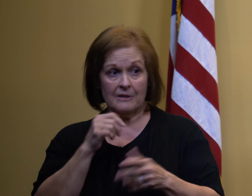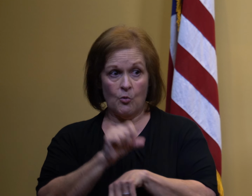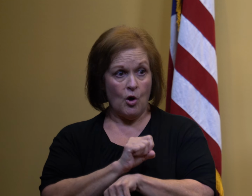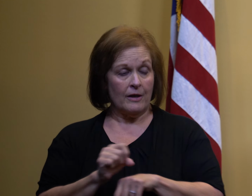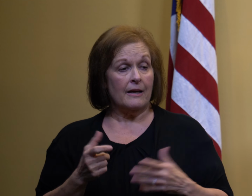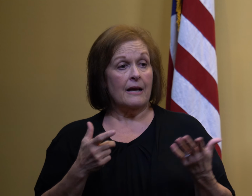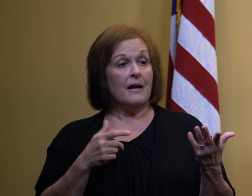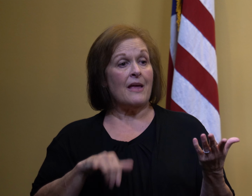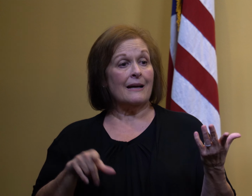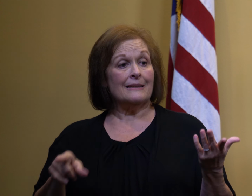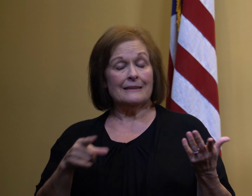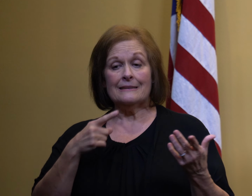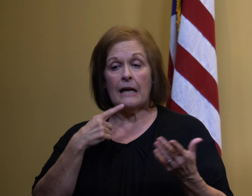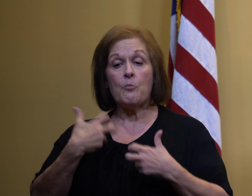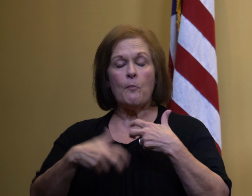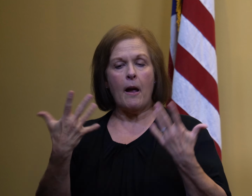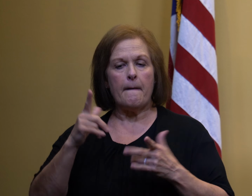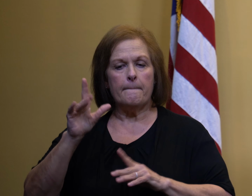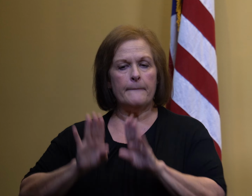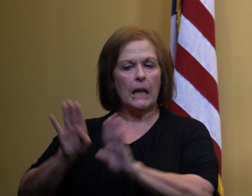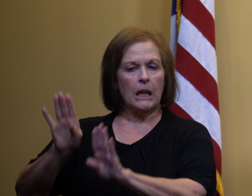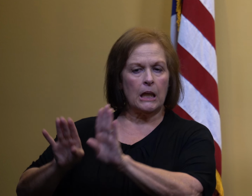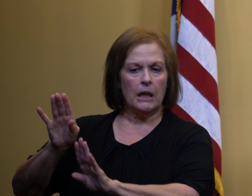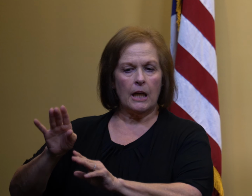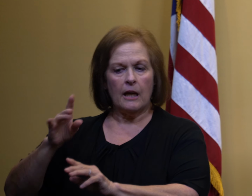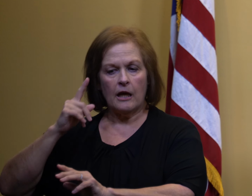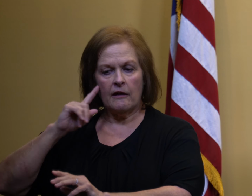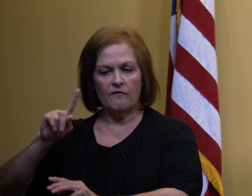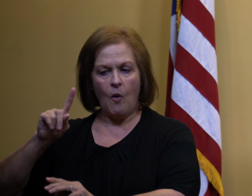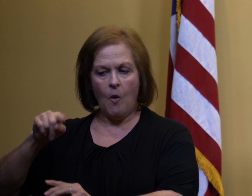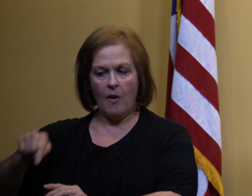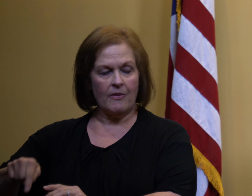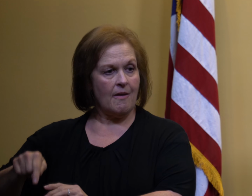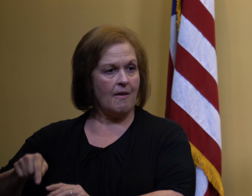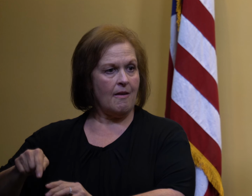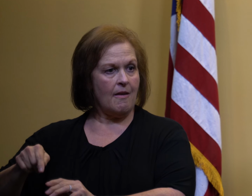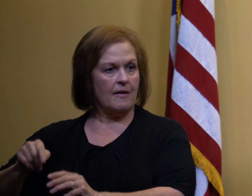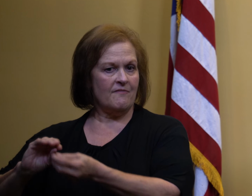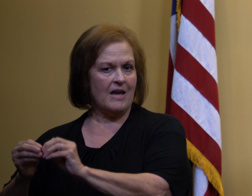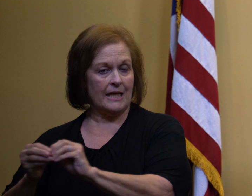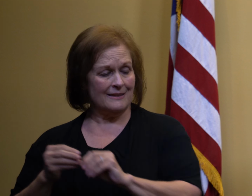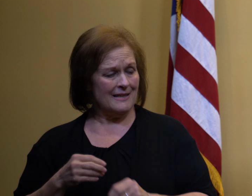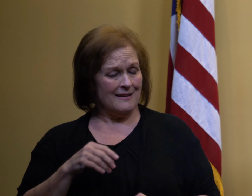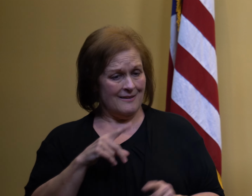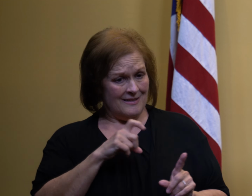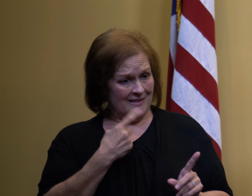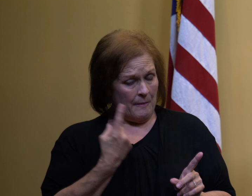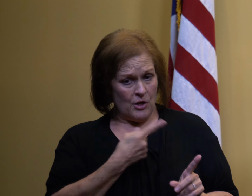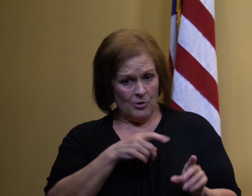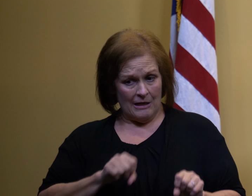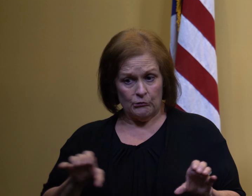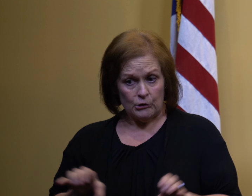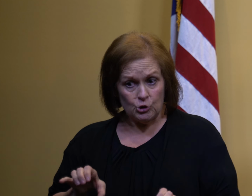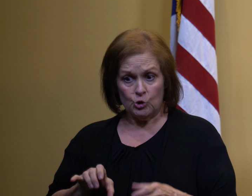so much supply as the bidding process to get the repairs done. Is there something that can be done to speed up the bidding process,